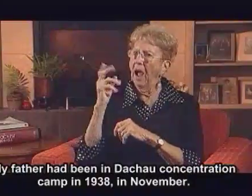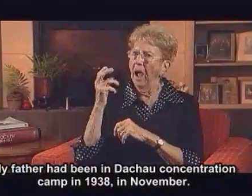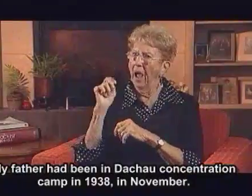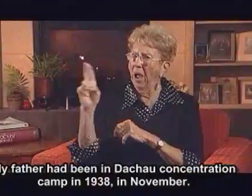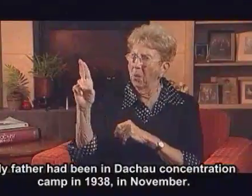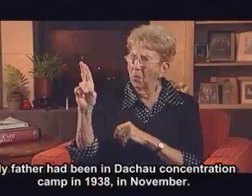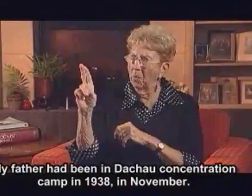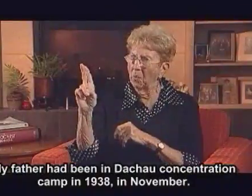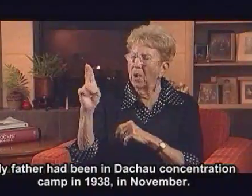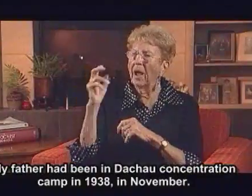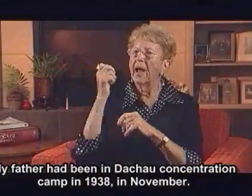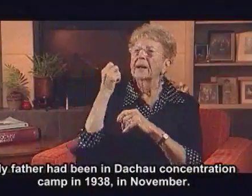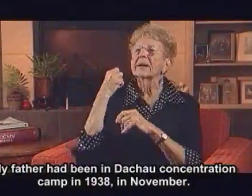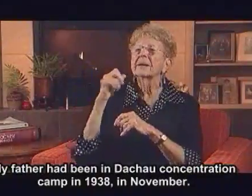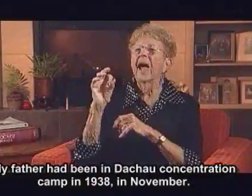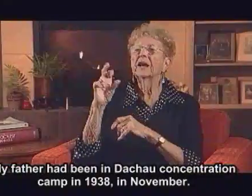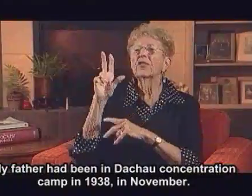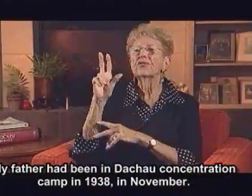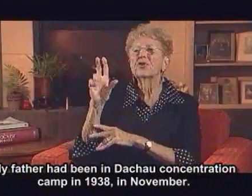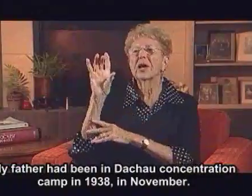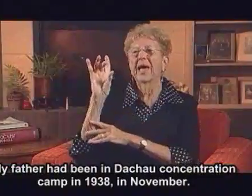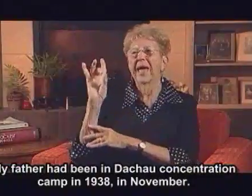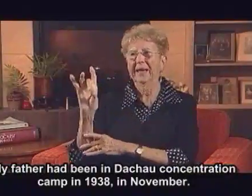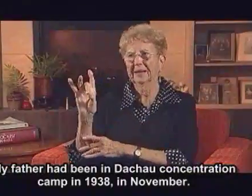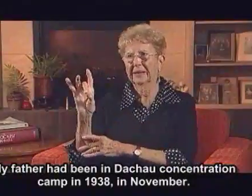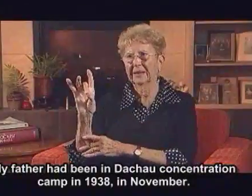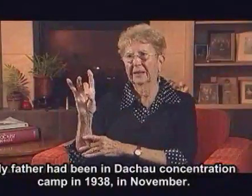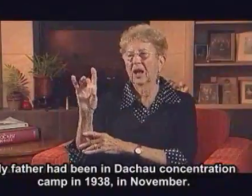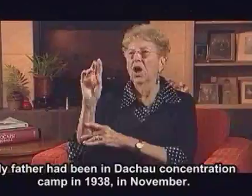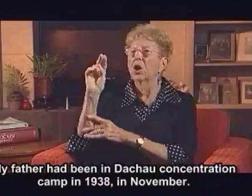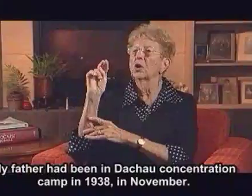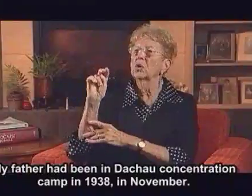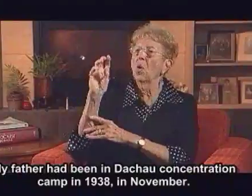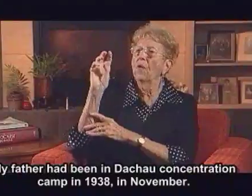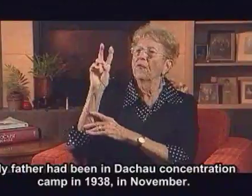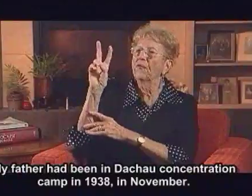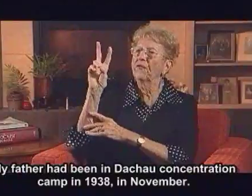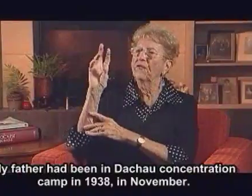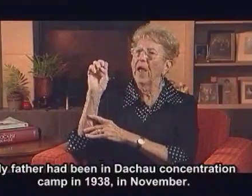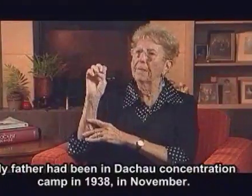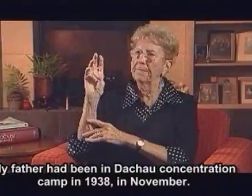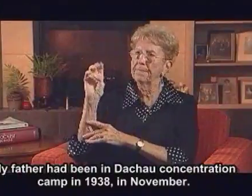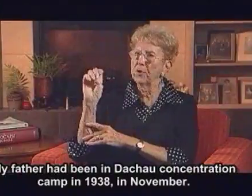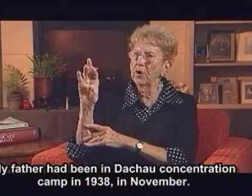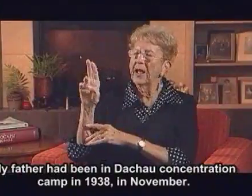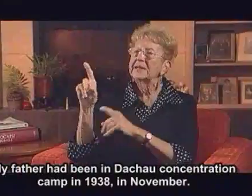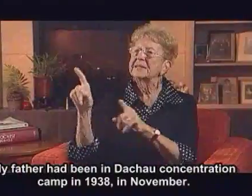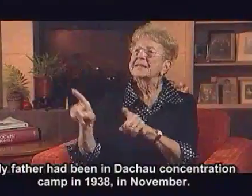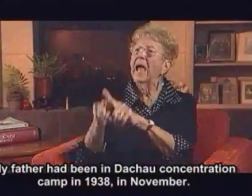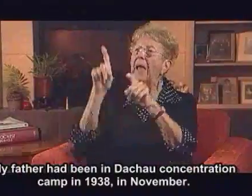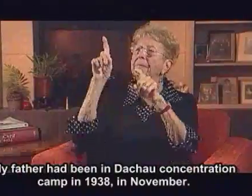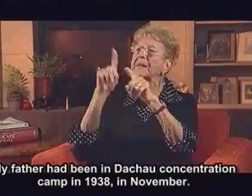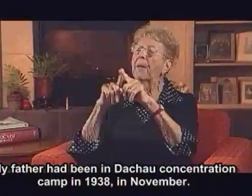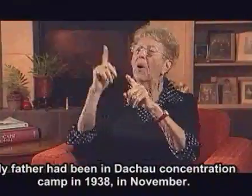My father had been in Dachau concentration camp in 1938, in November.